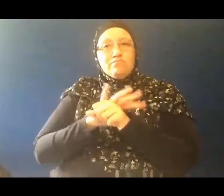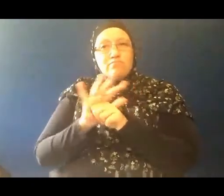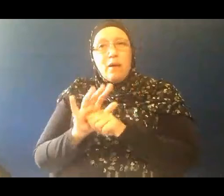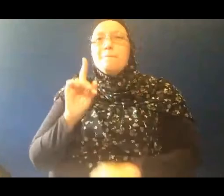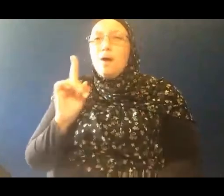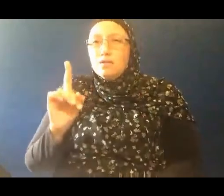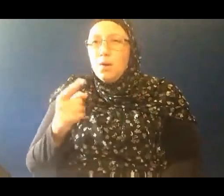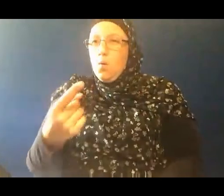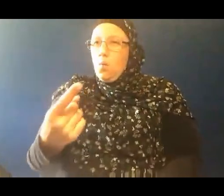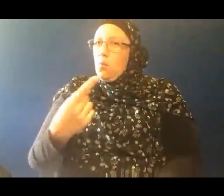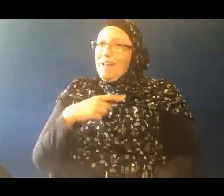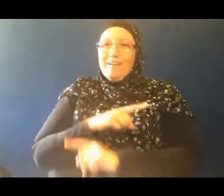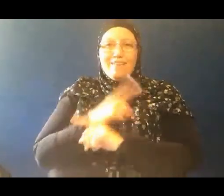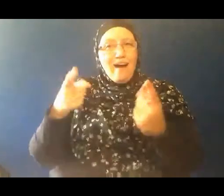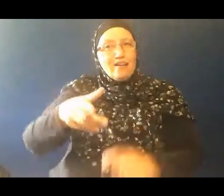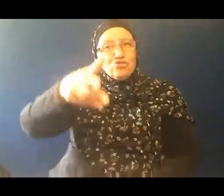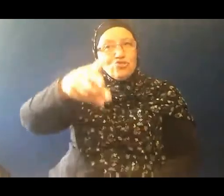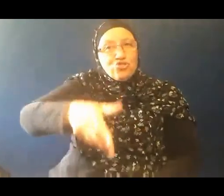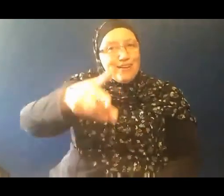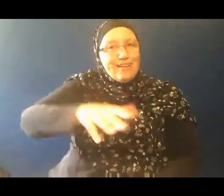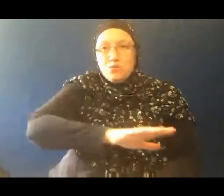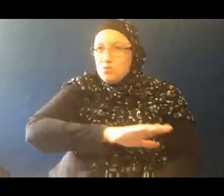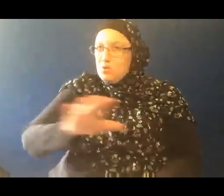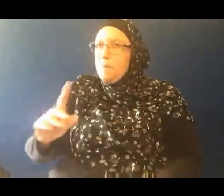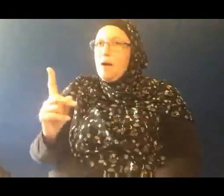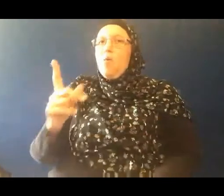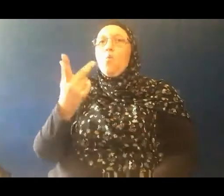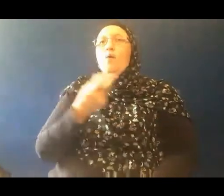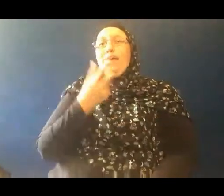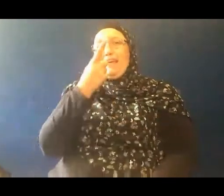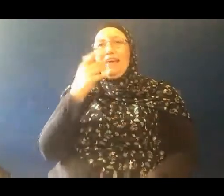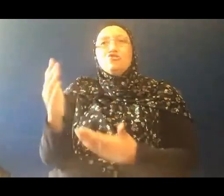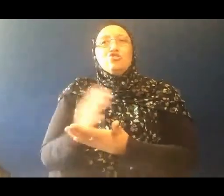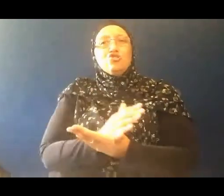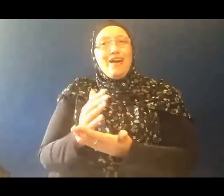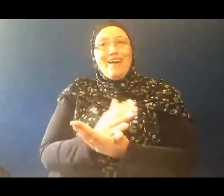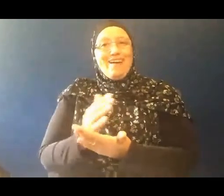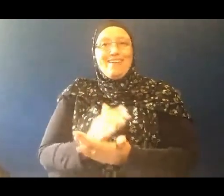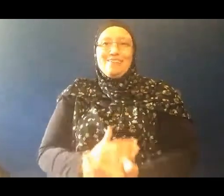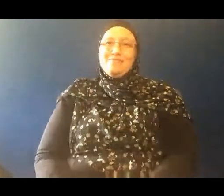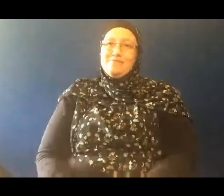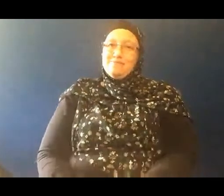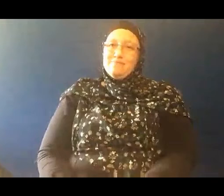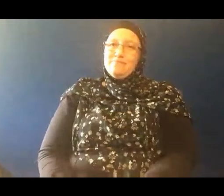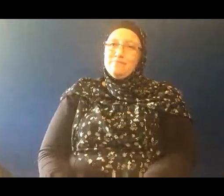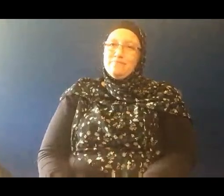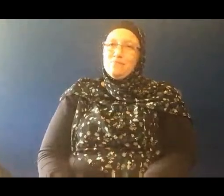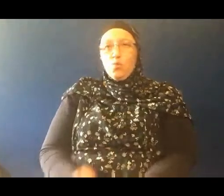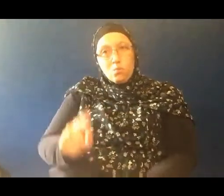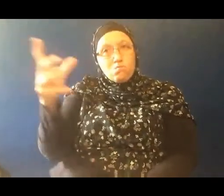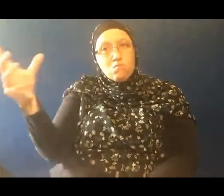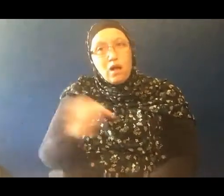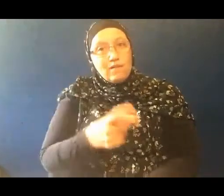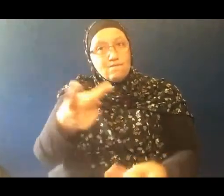hands, but that nothing stops us from sharing hands. Is it necessary really that people come over in